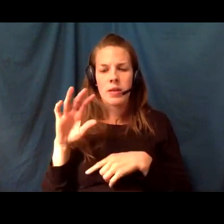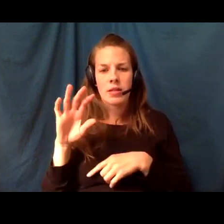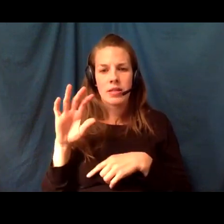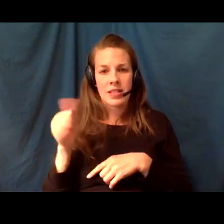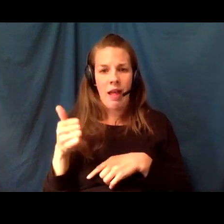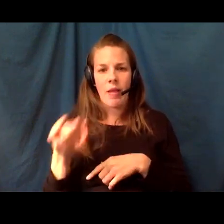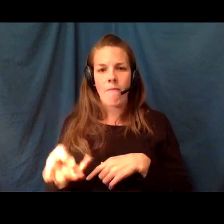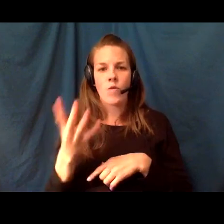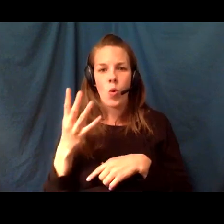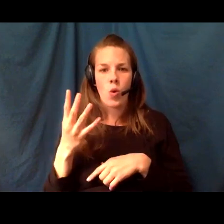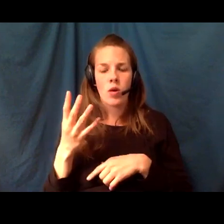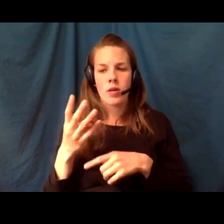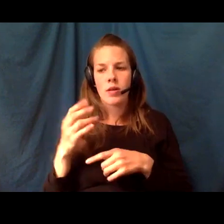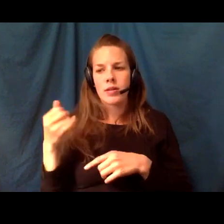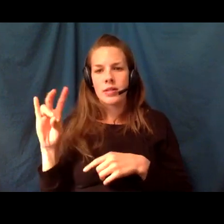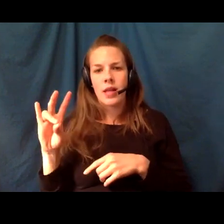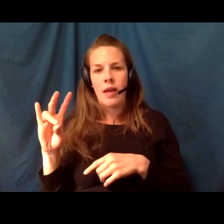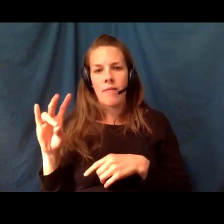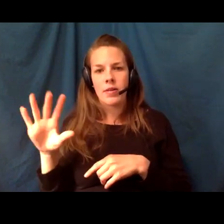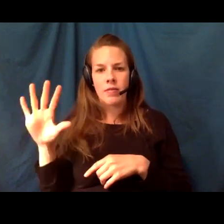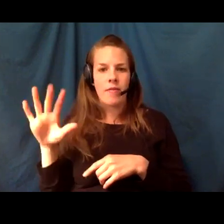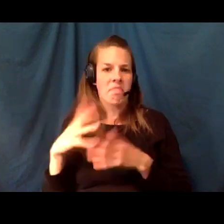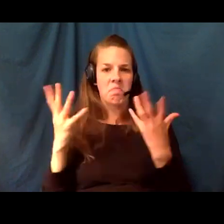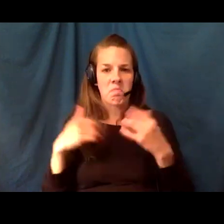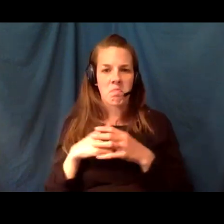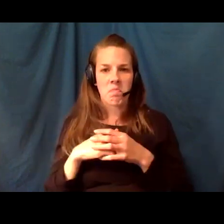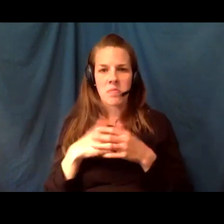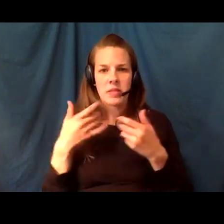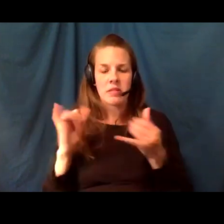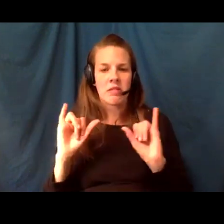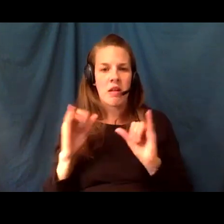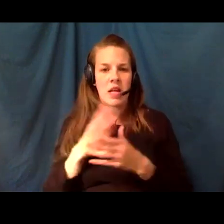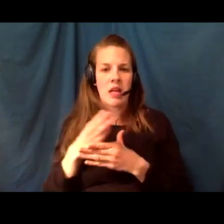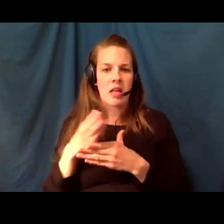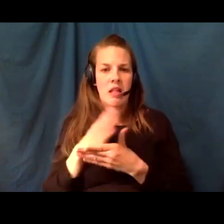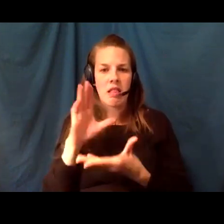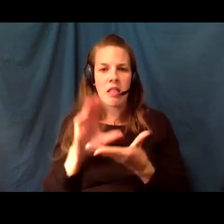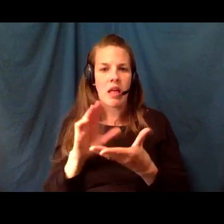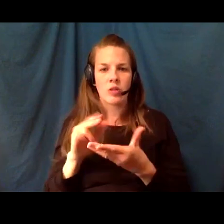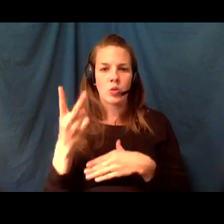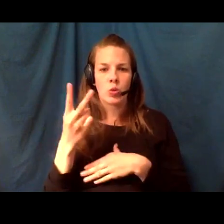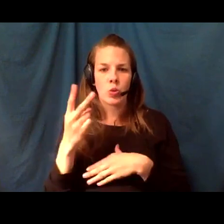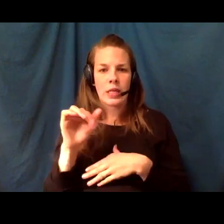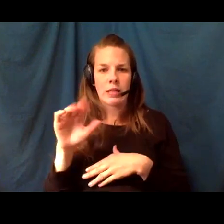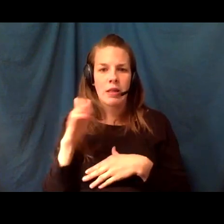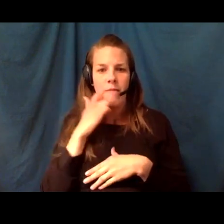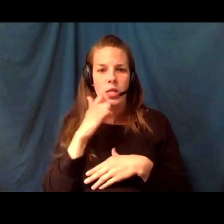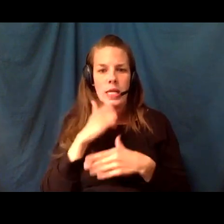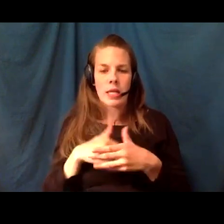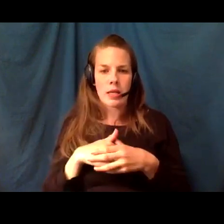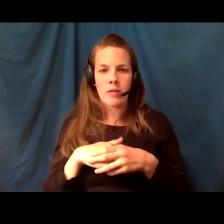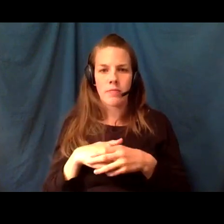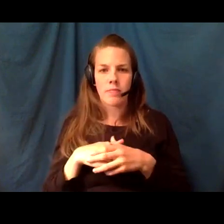4, and the 17th where there are 5. That's still an average of less than 2 cases per day.